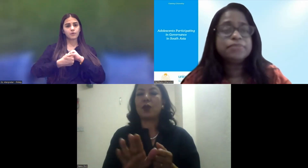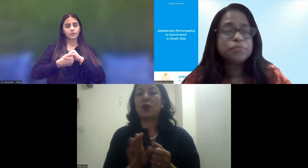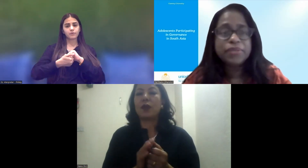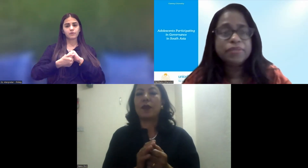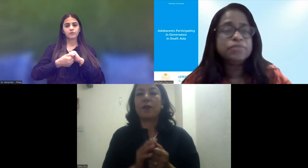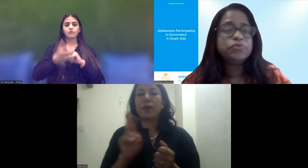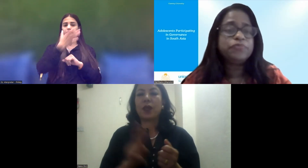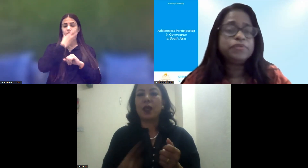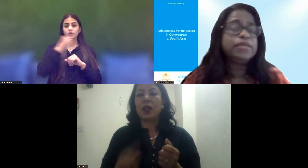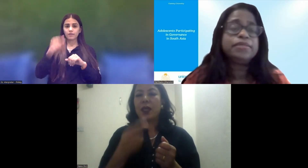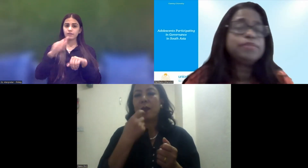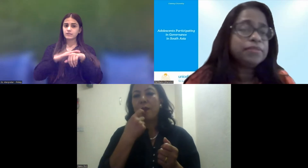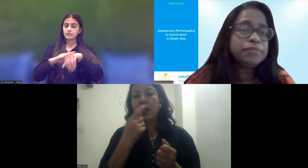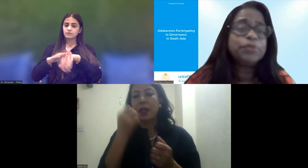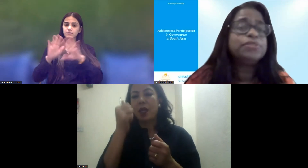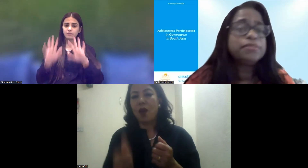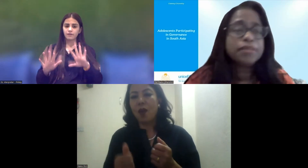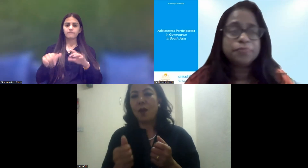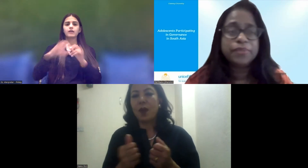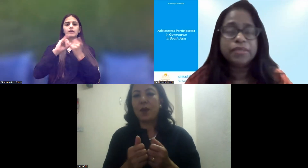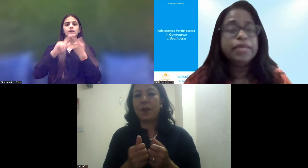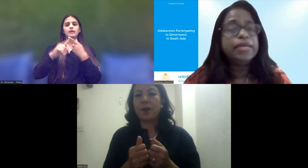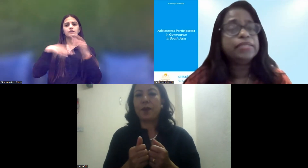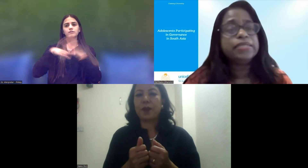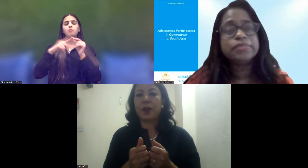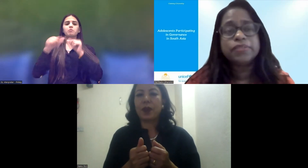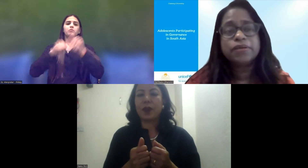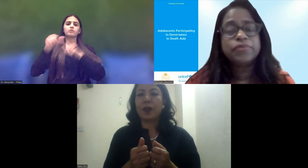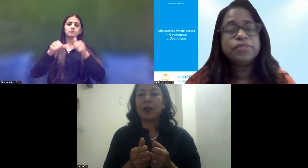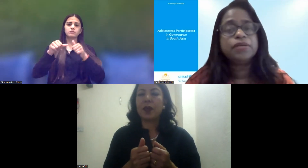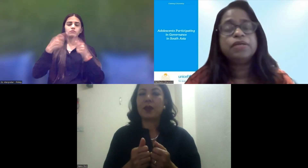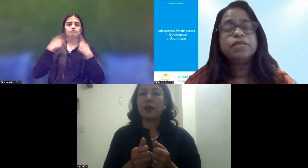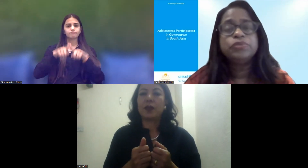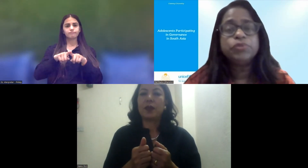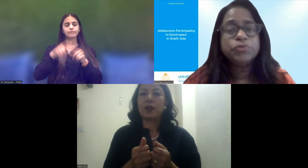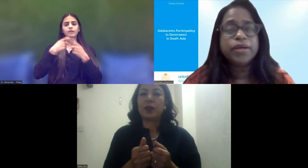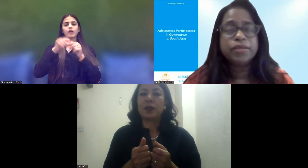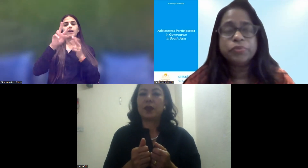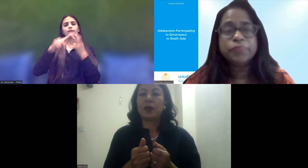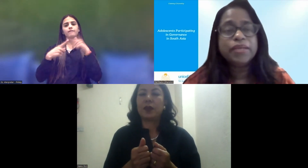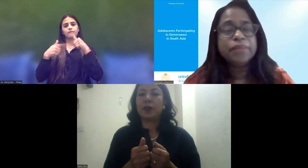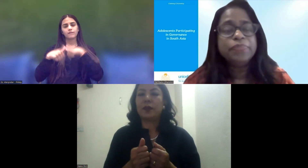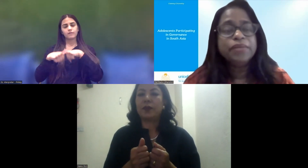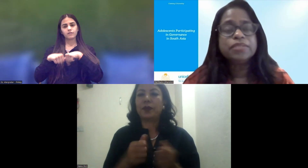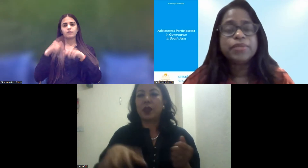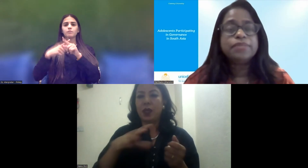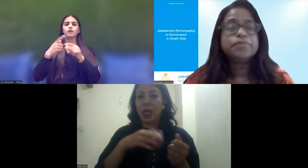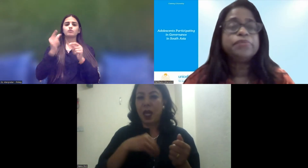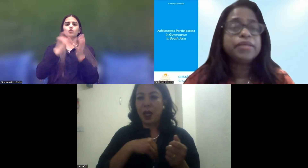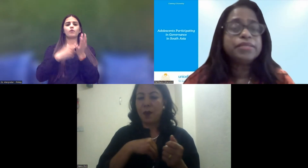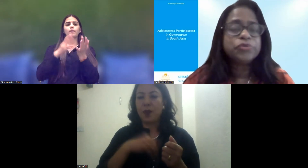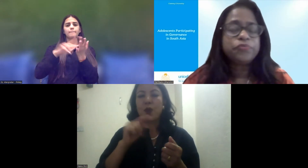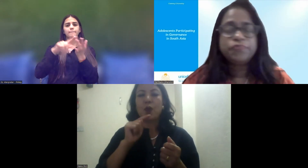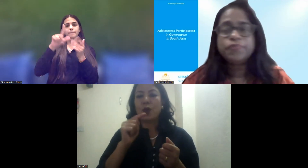this experience of the case study process has been, engaging with Kavita, Dunu, and Urmila, as well as